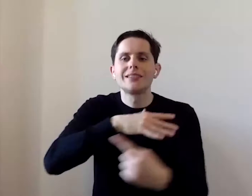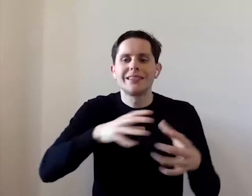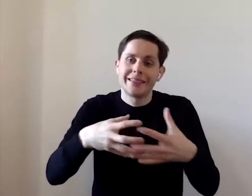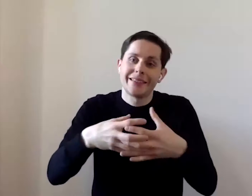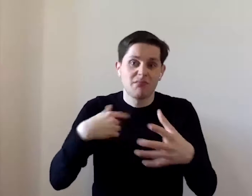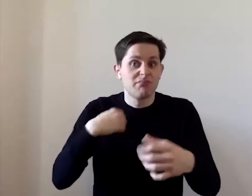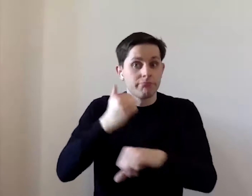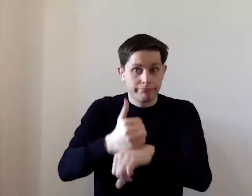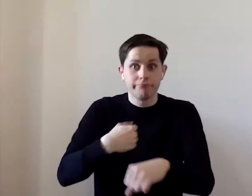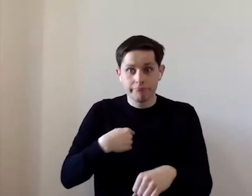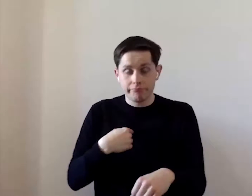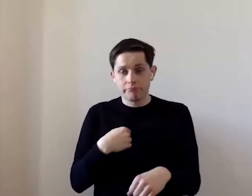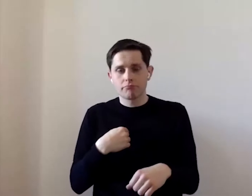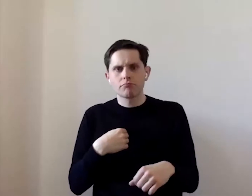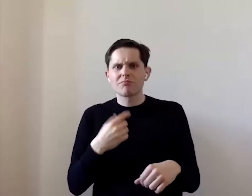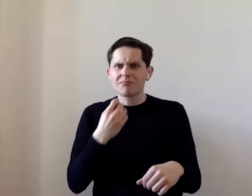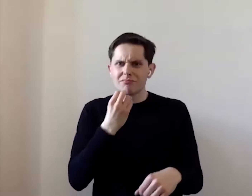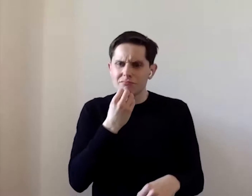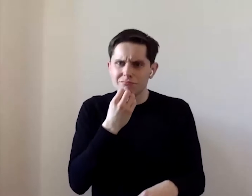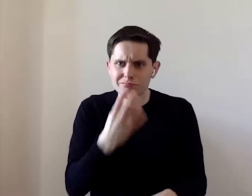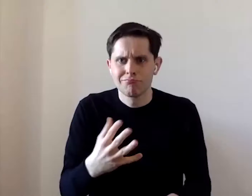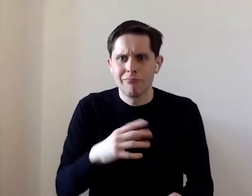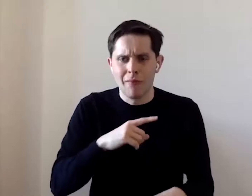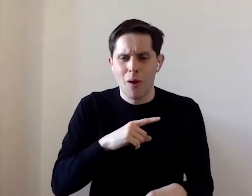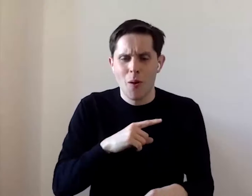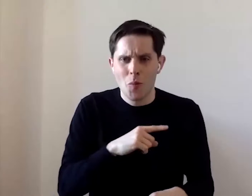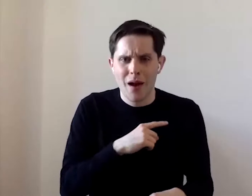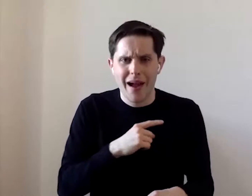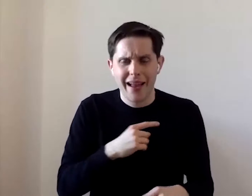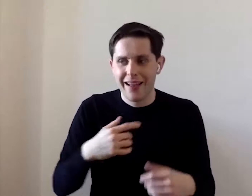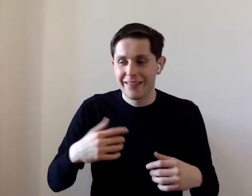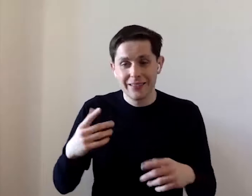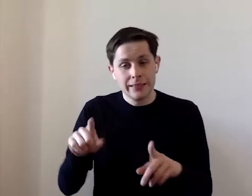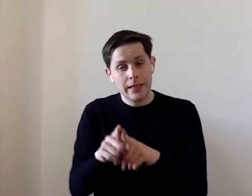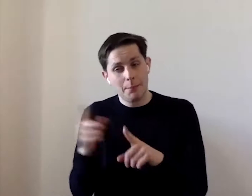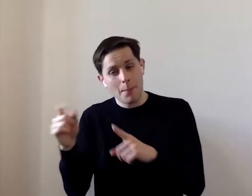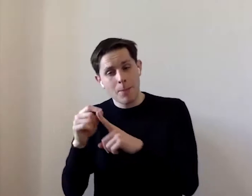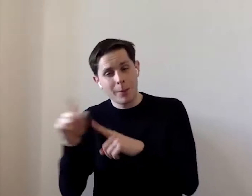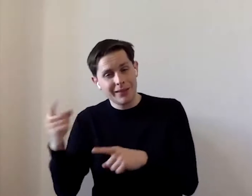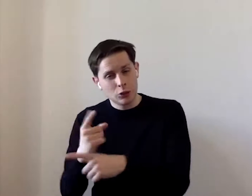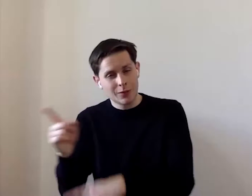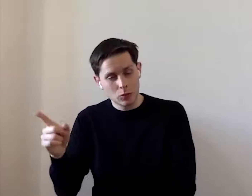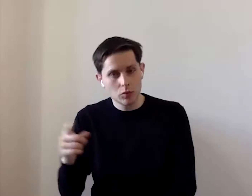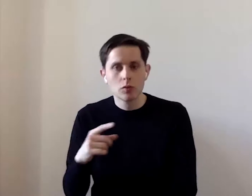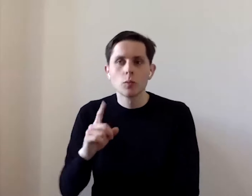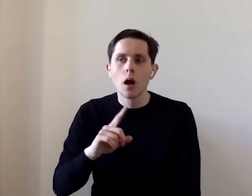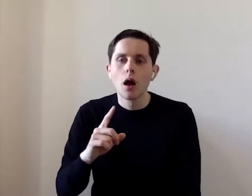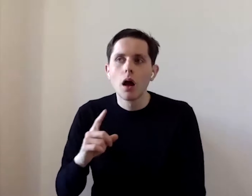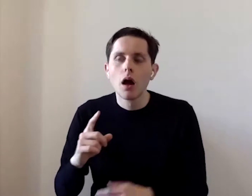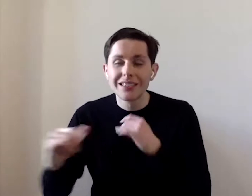the RCA Neurodiverse Society. And for me, the thing that was really wonderful about that